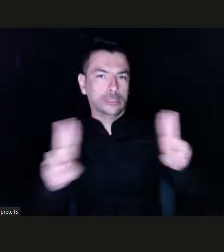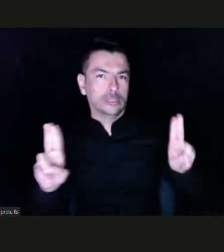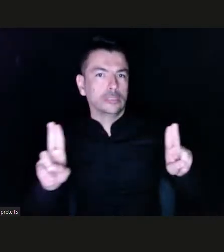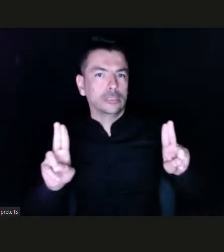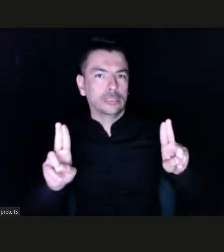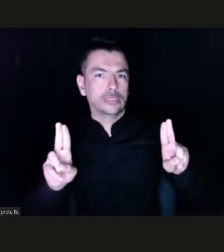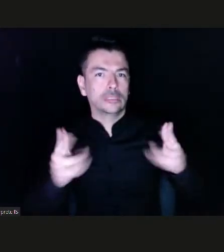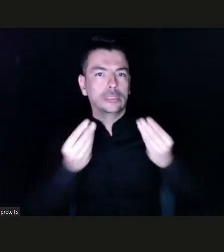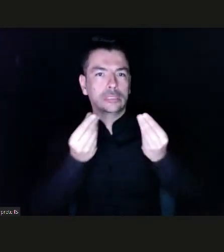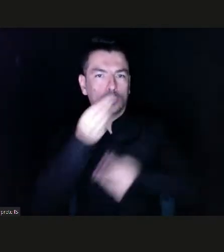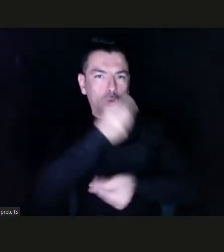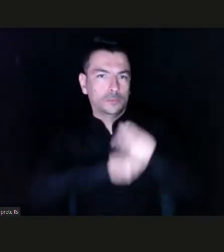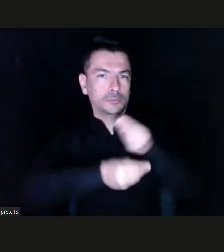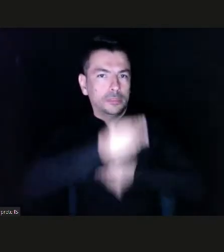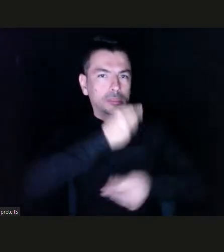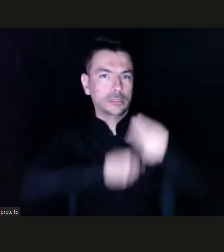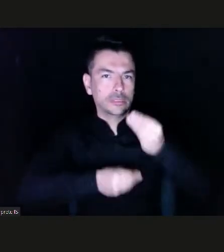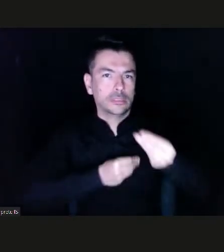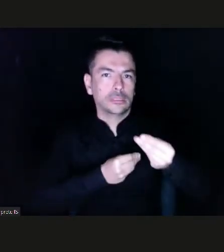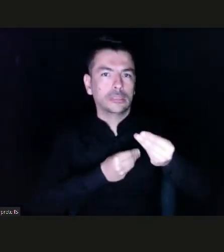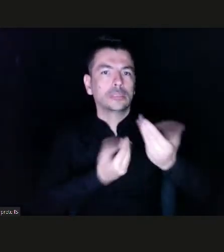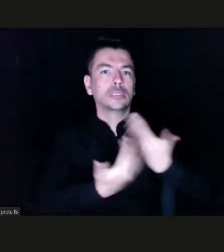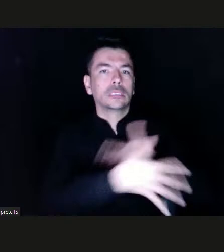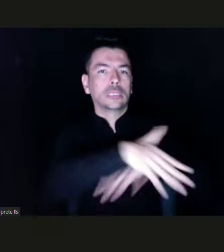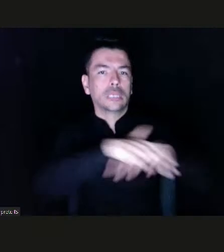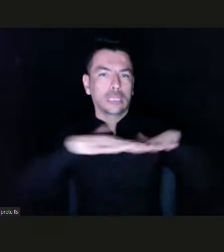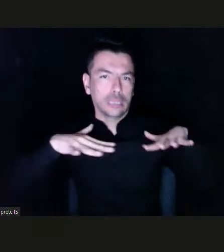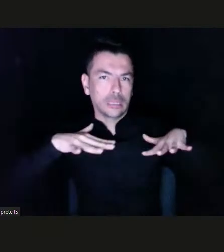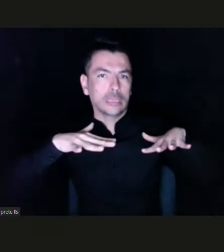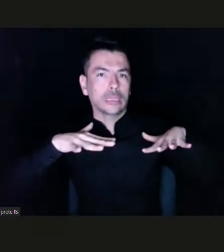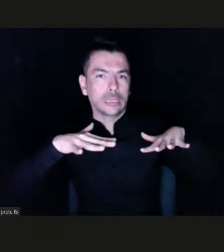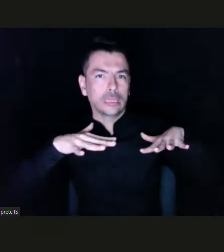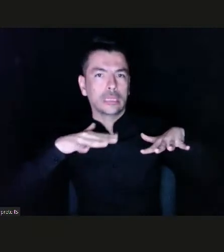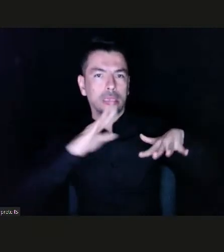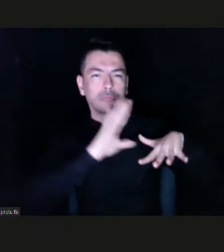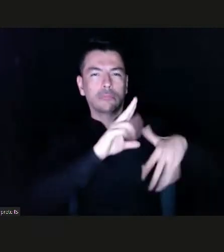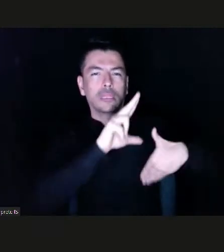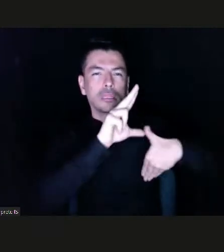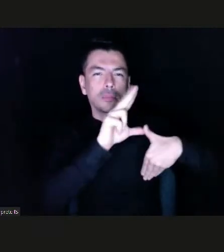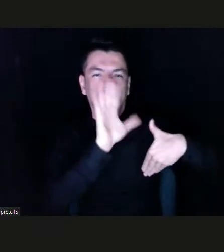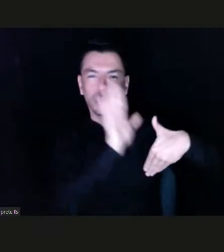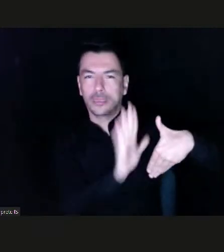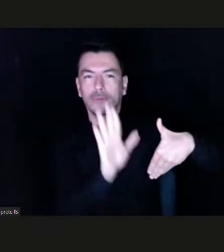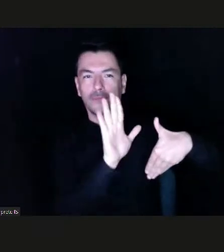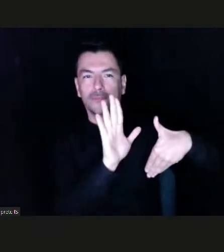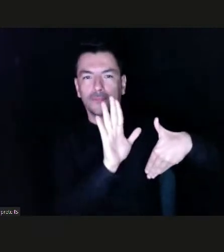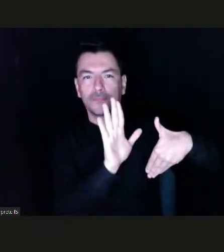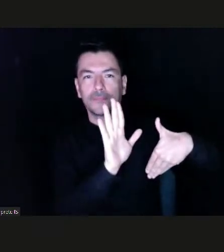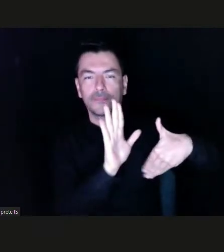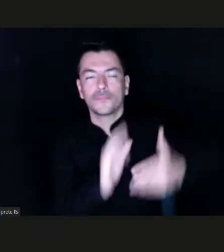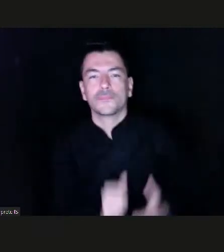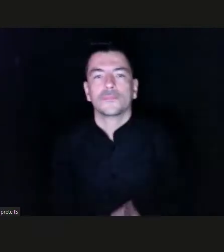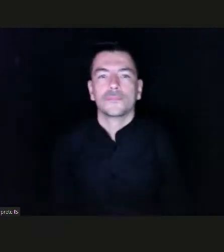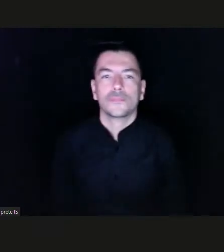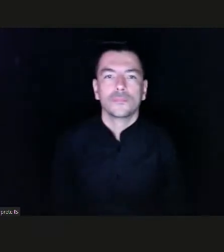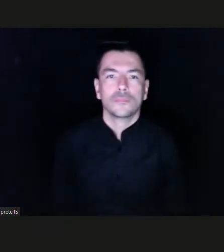on the Information Society Dialogue in Latin America. So without further ado, Mr. Mario